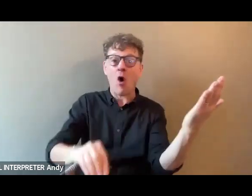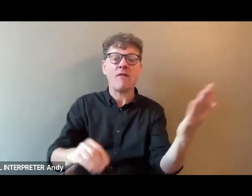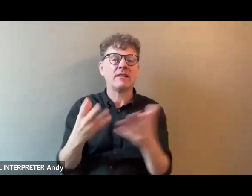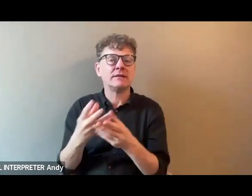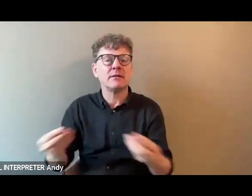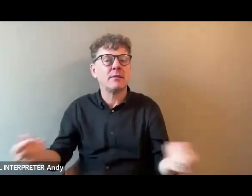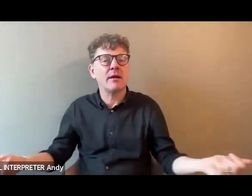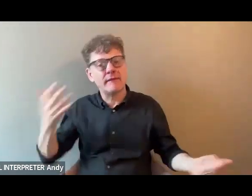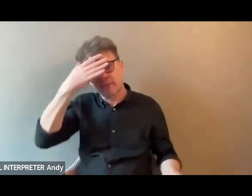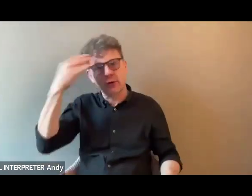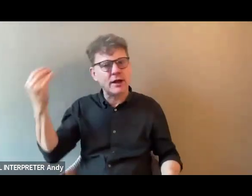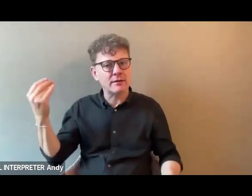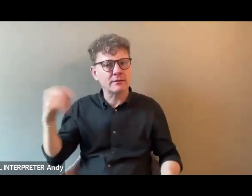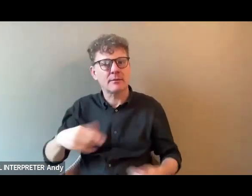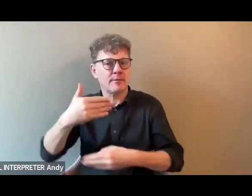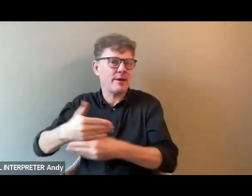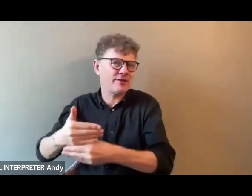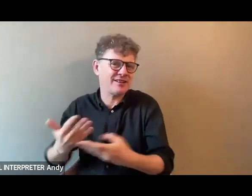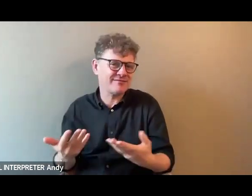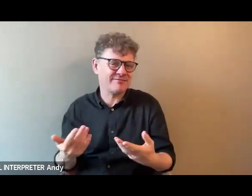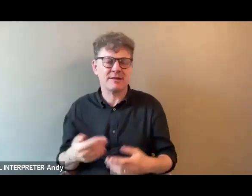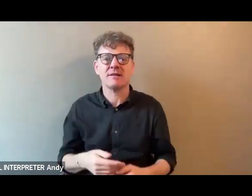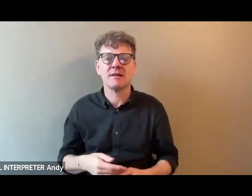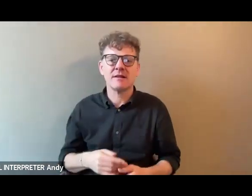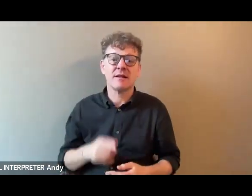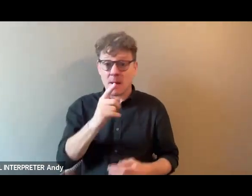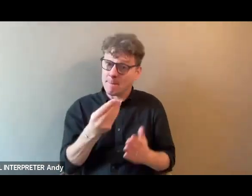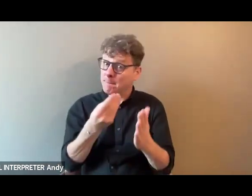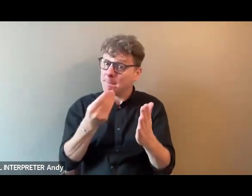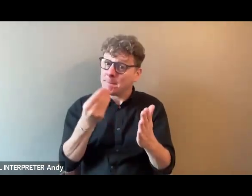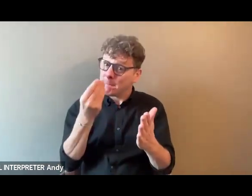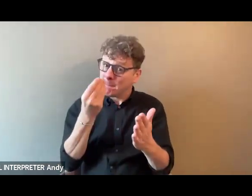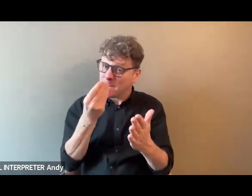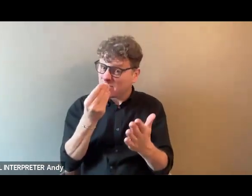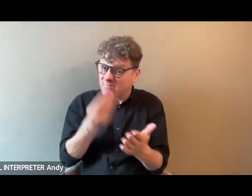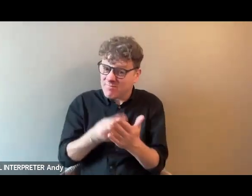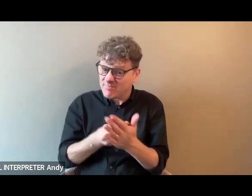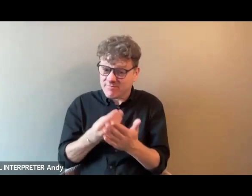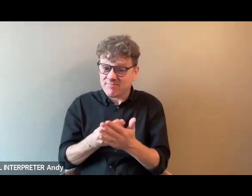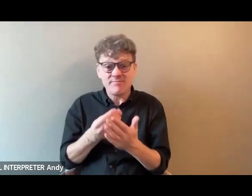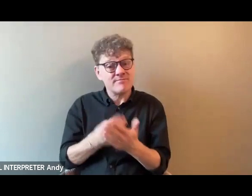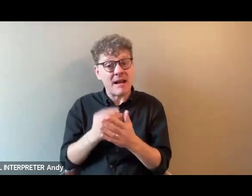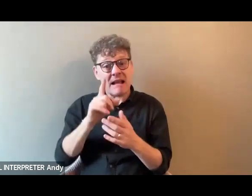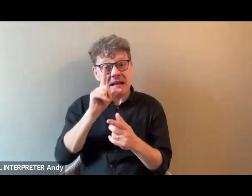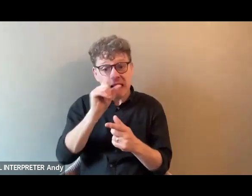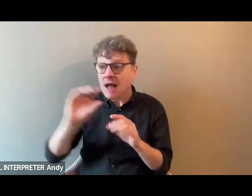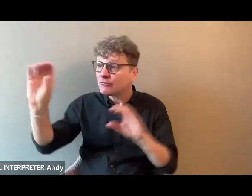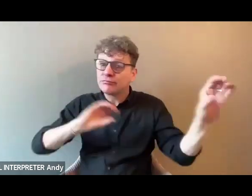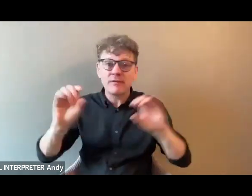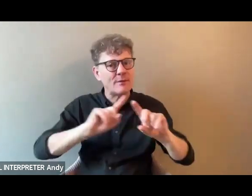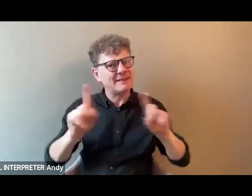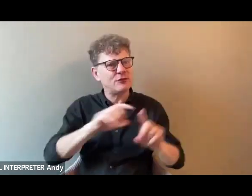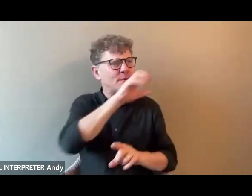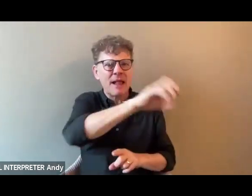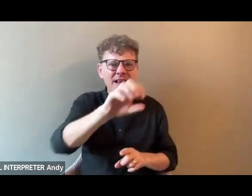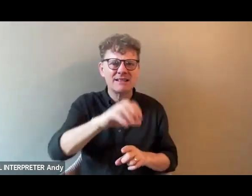that is an absolute barrier. And you know what? Money does come in all interesting places, and things need to be refurbished